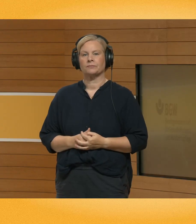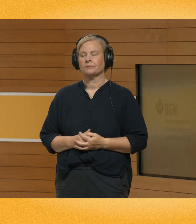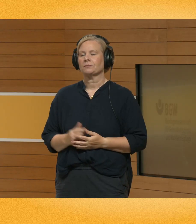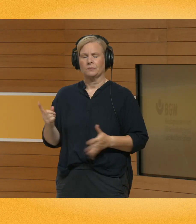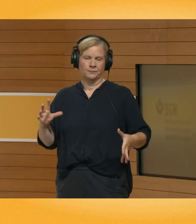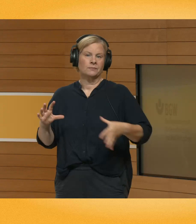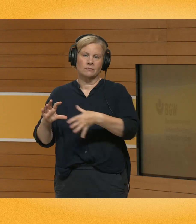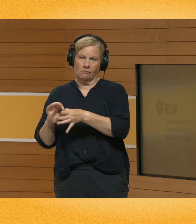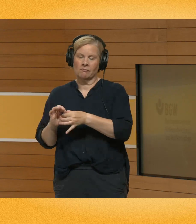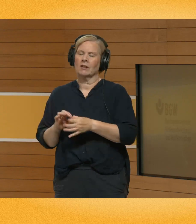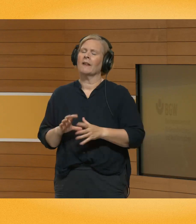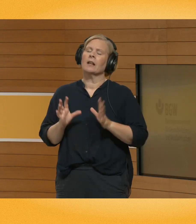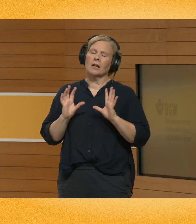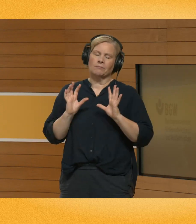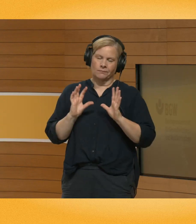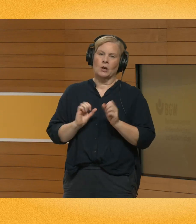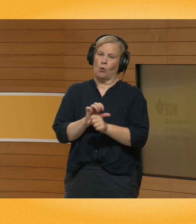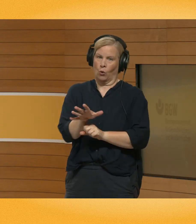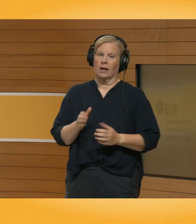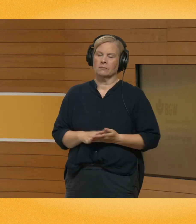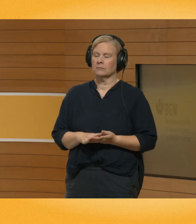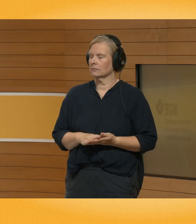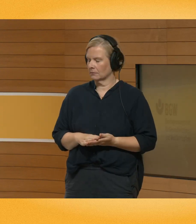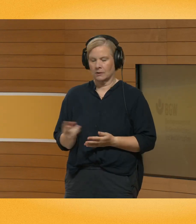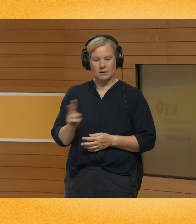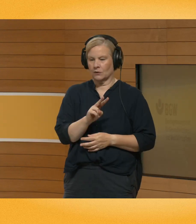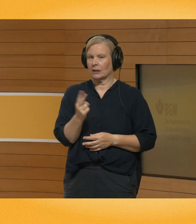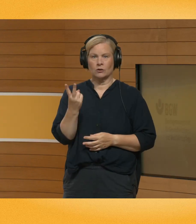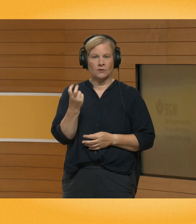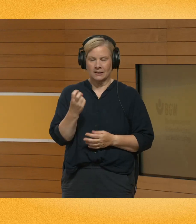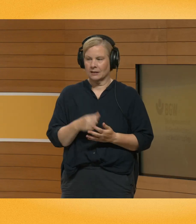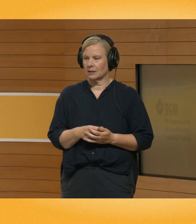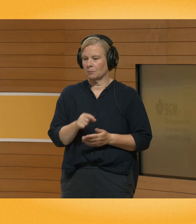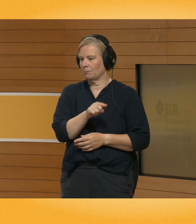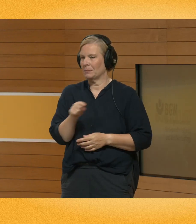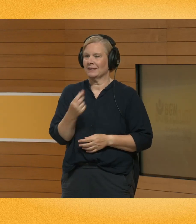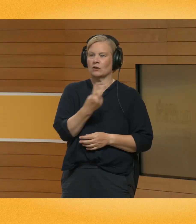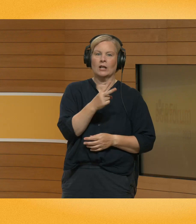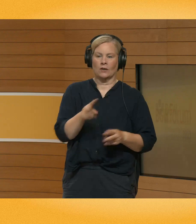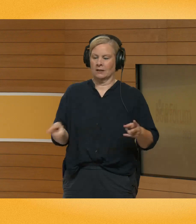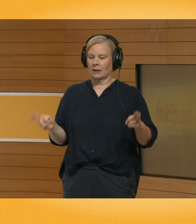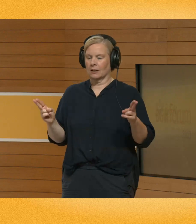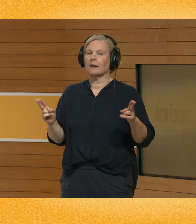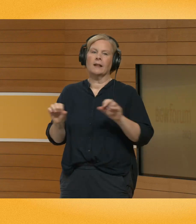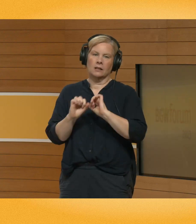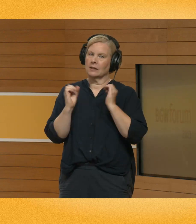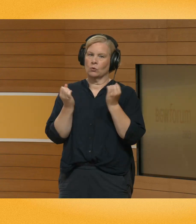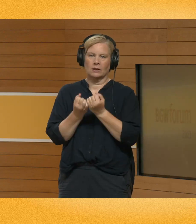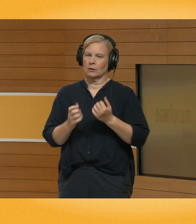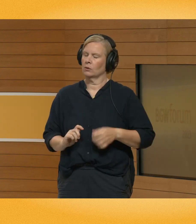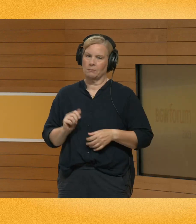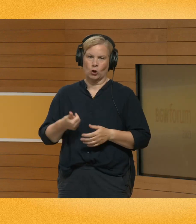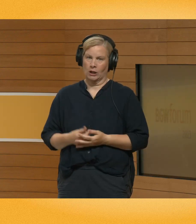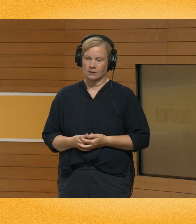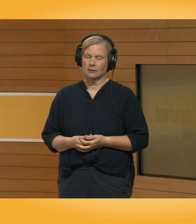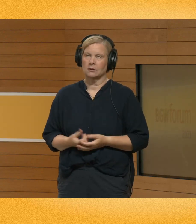special situation during 2020 and 2022. And I think it was for all hospitals